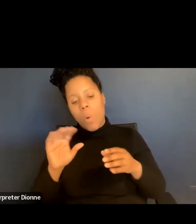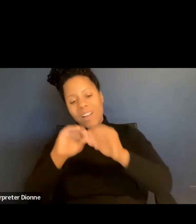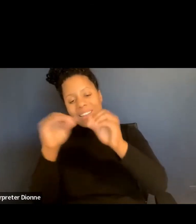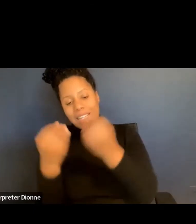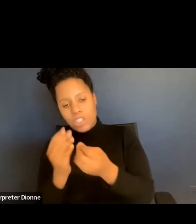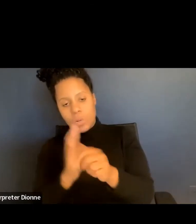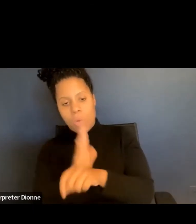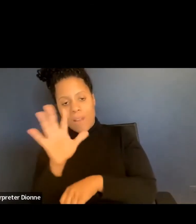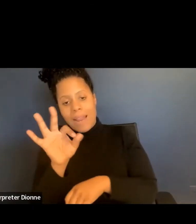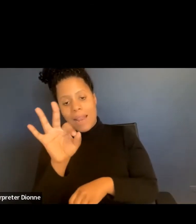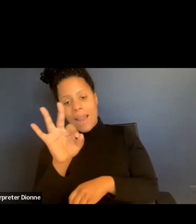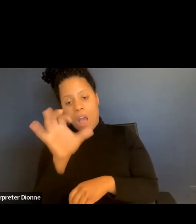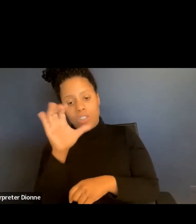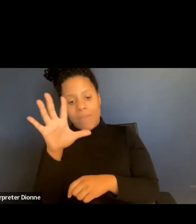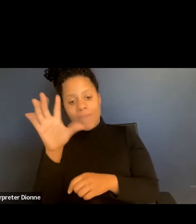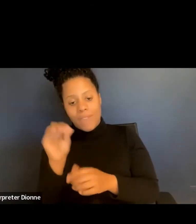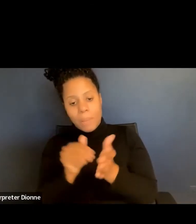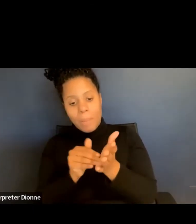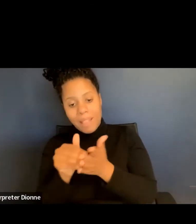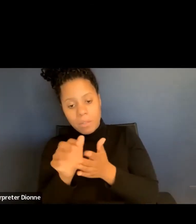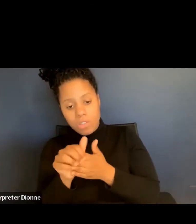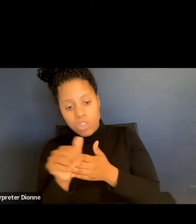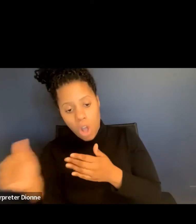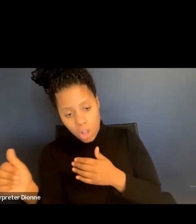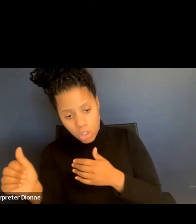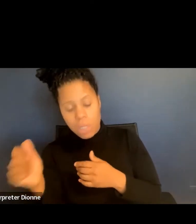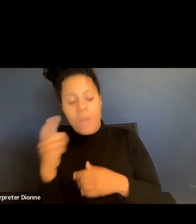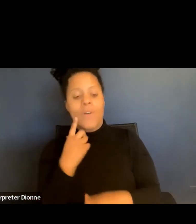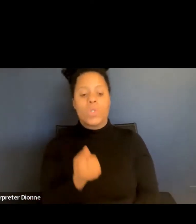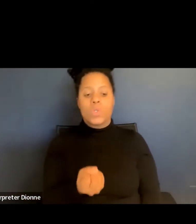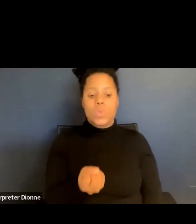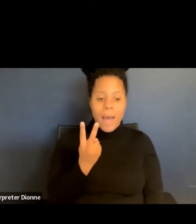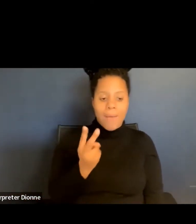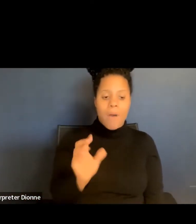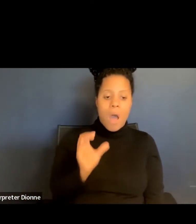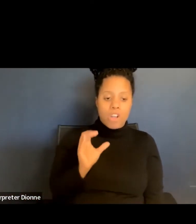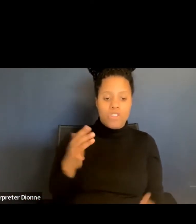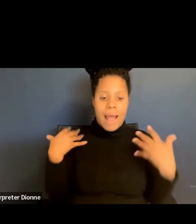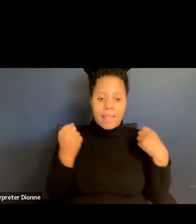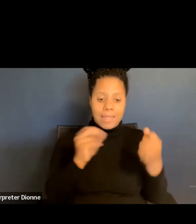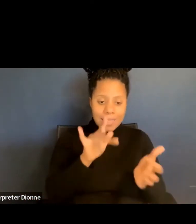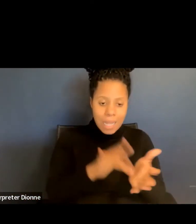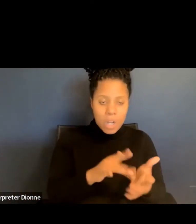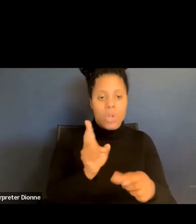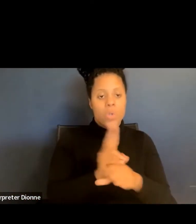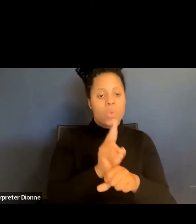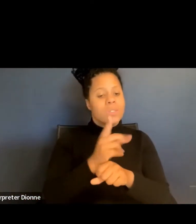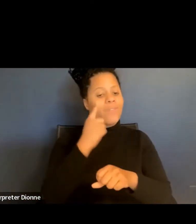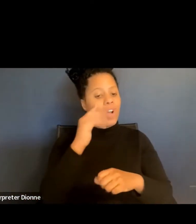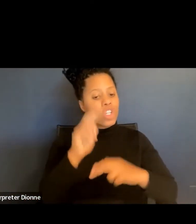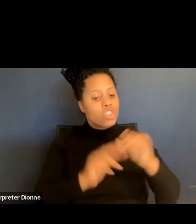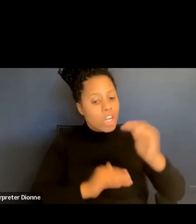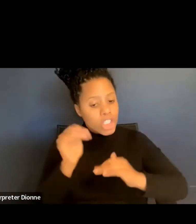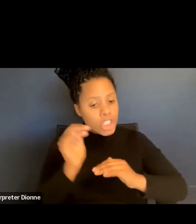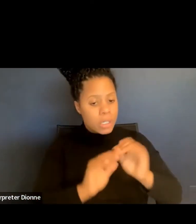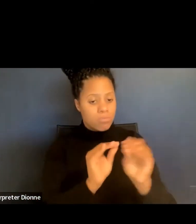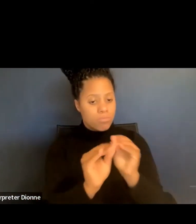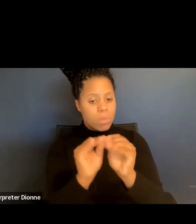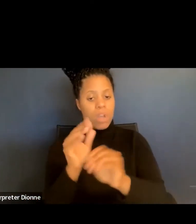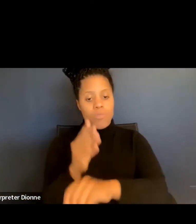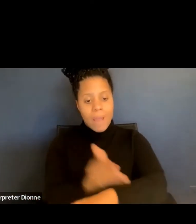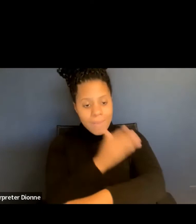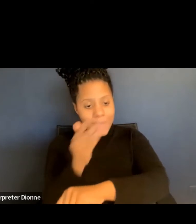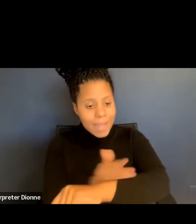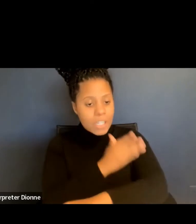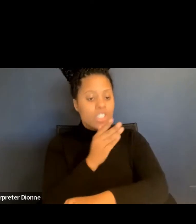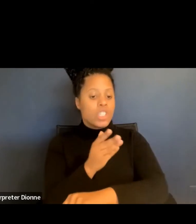over 1,200 health centers that are being used for construction, renovations, and other capital improvements that can modify,